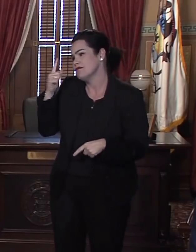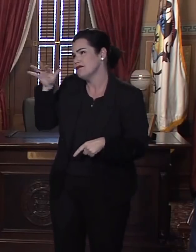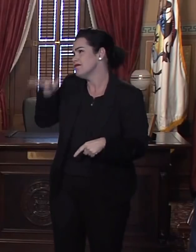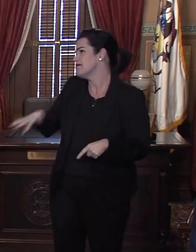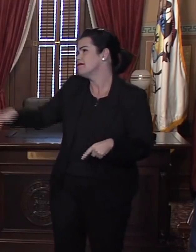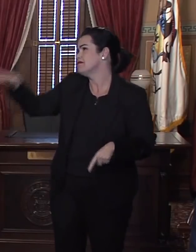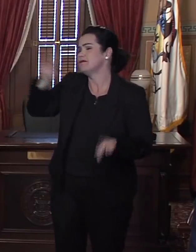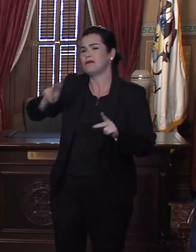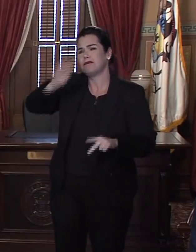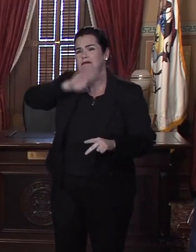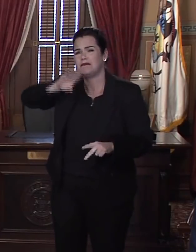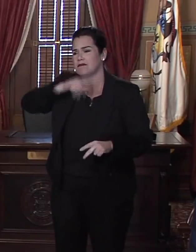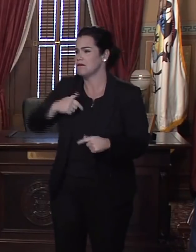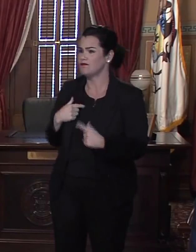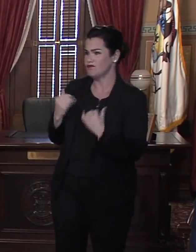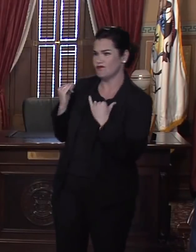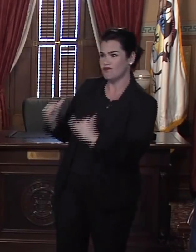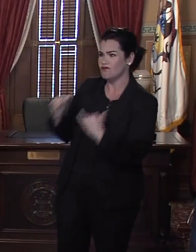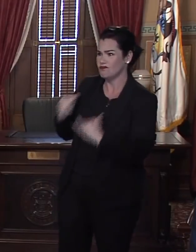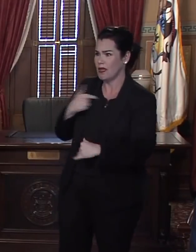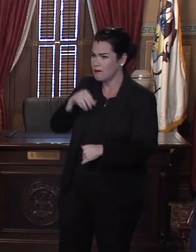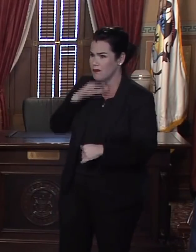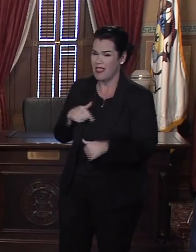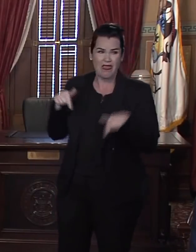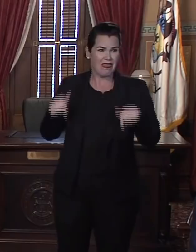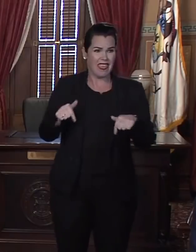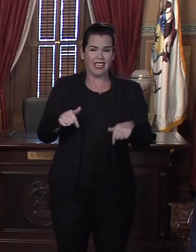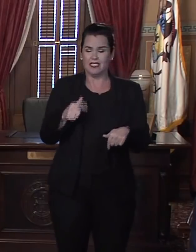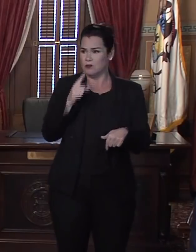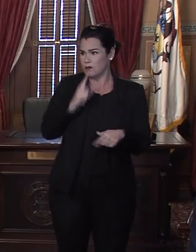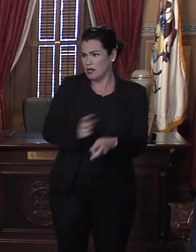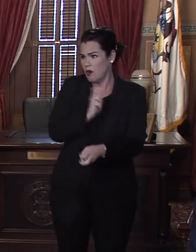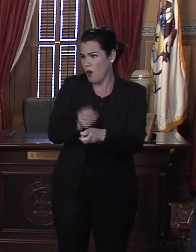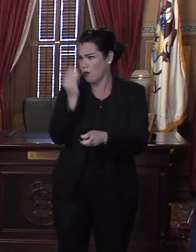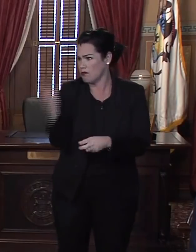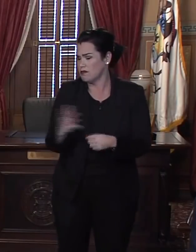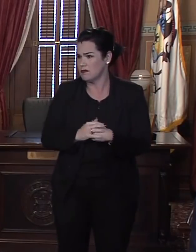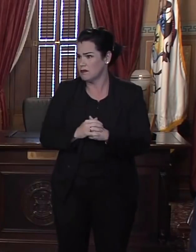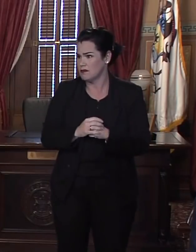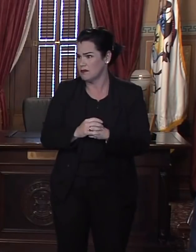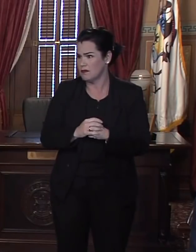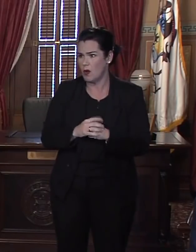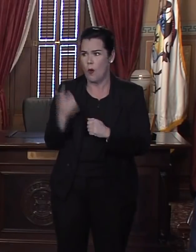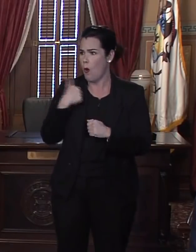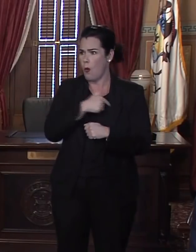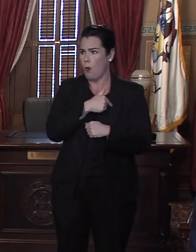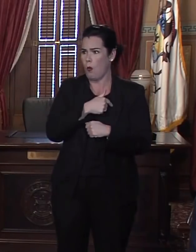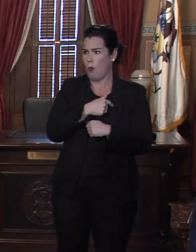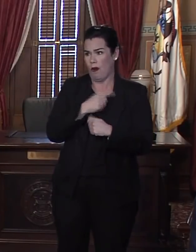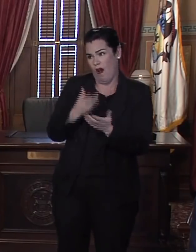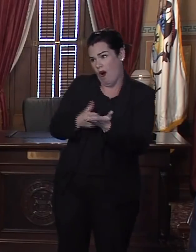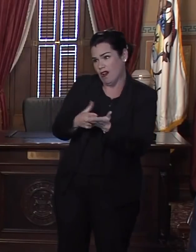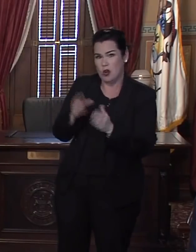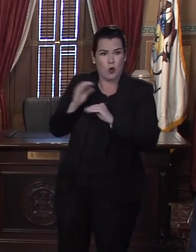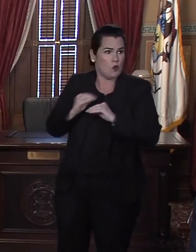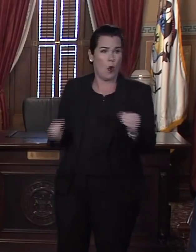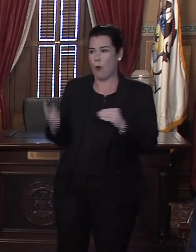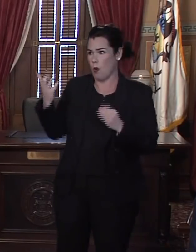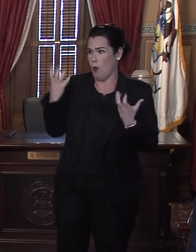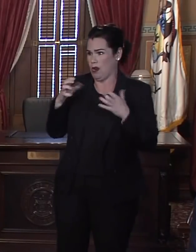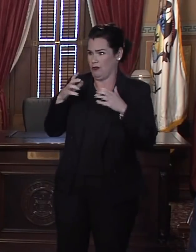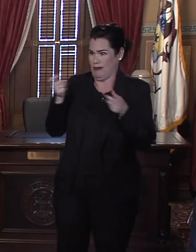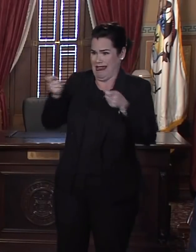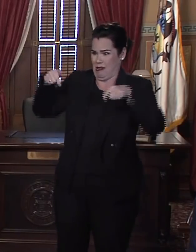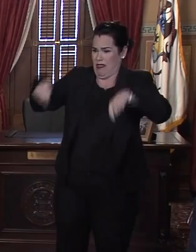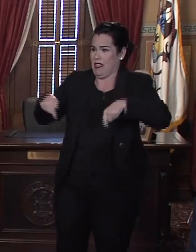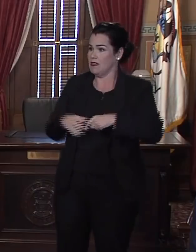have. I'm frustrated too. This is hard. This was not what any of us signed up for, frankly. But the fact of the matter is